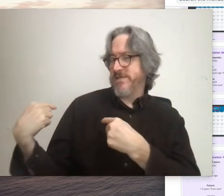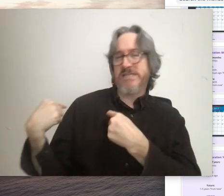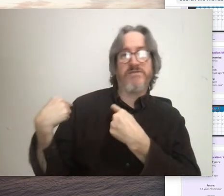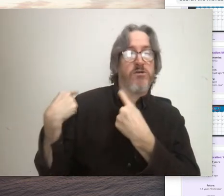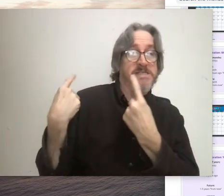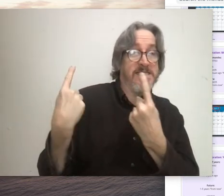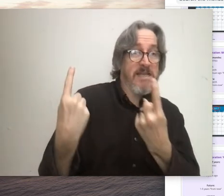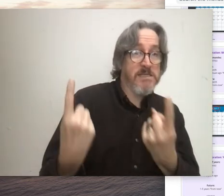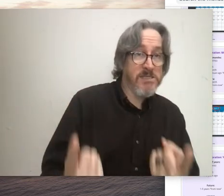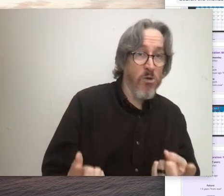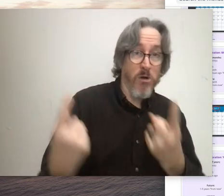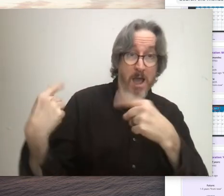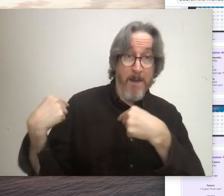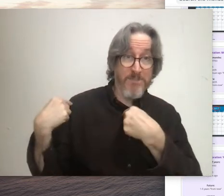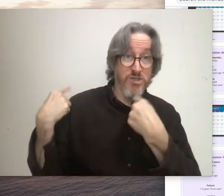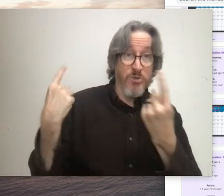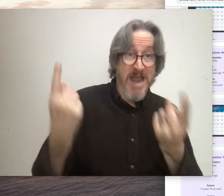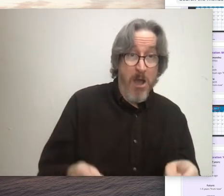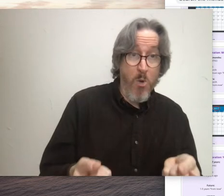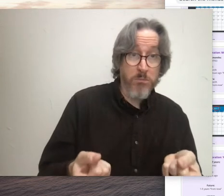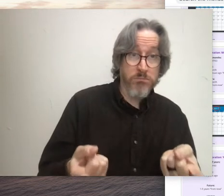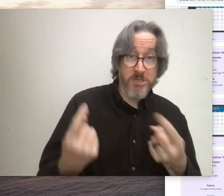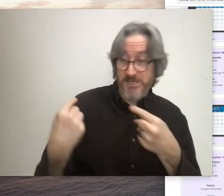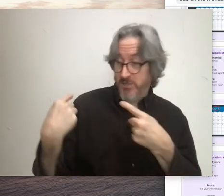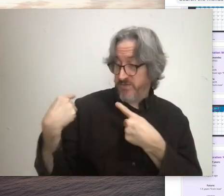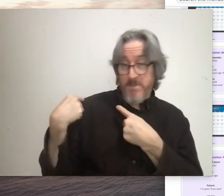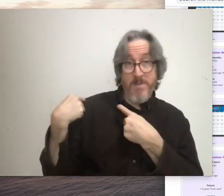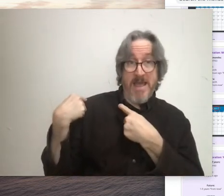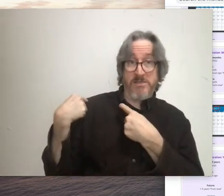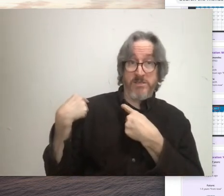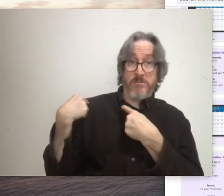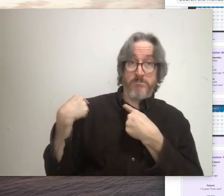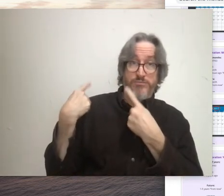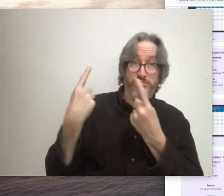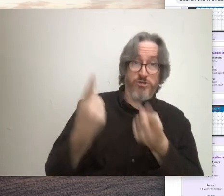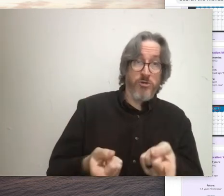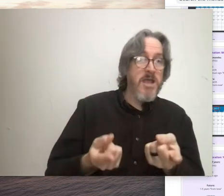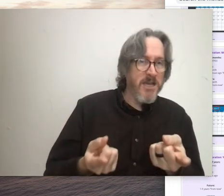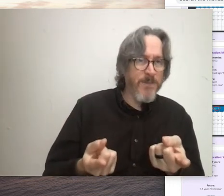we use this for since or up to now, because it goes from the past,